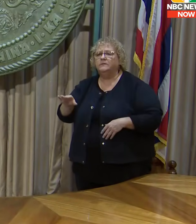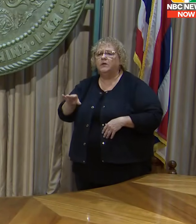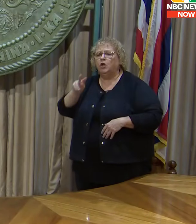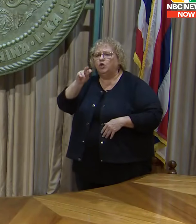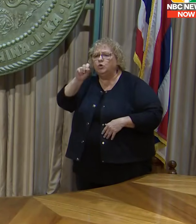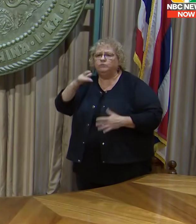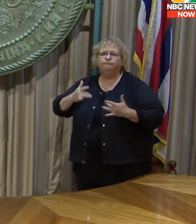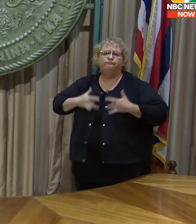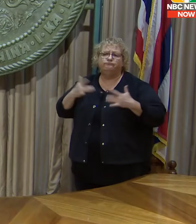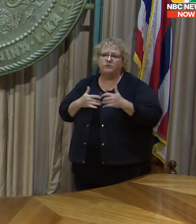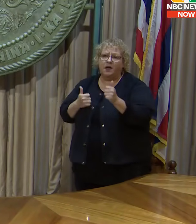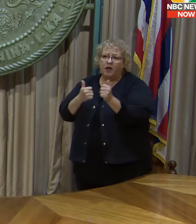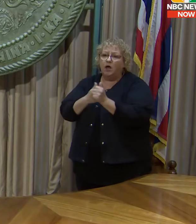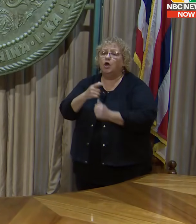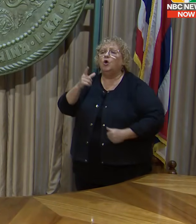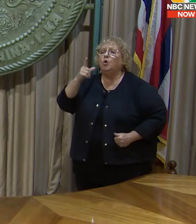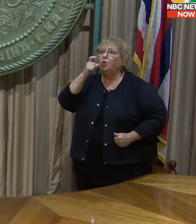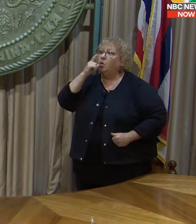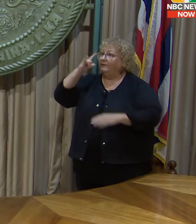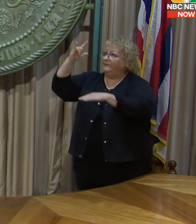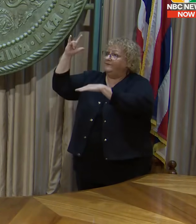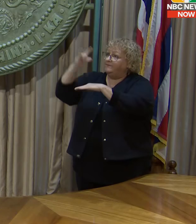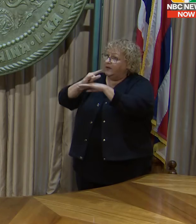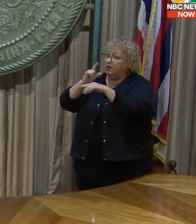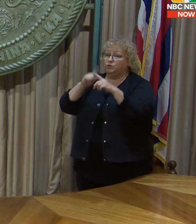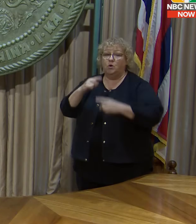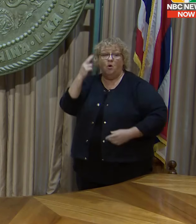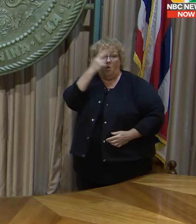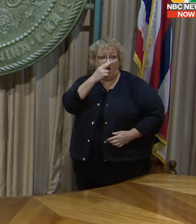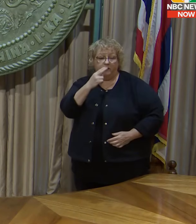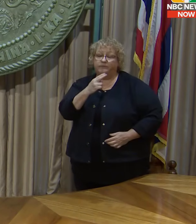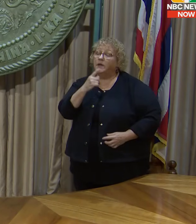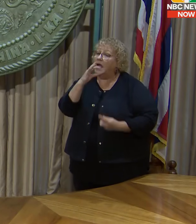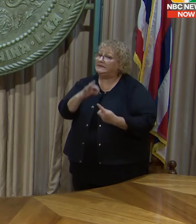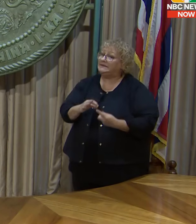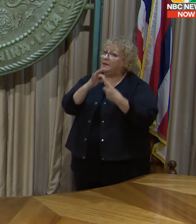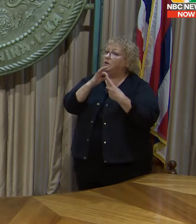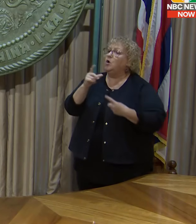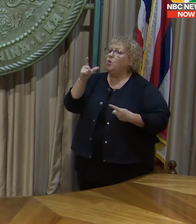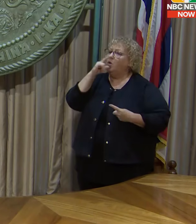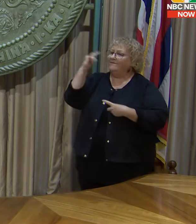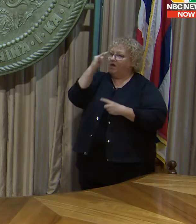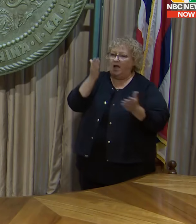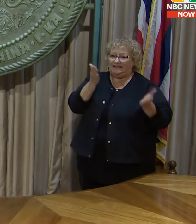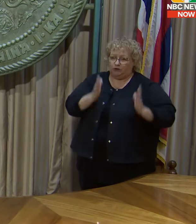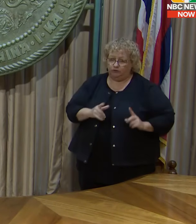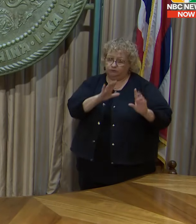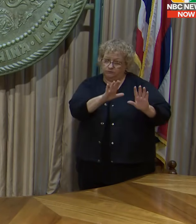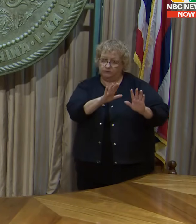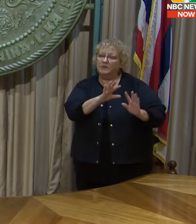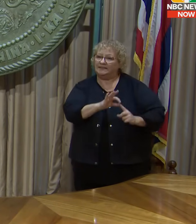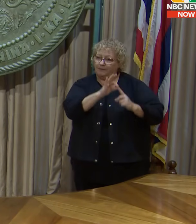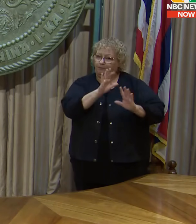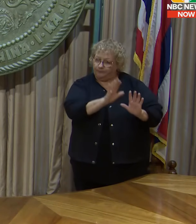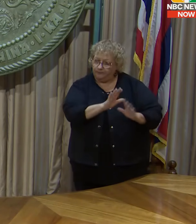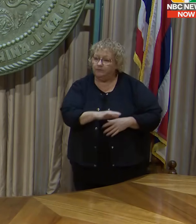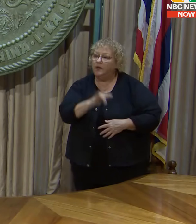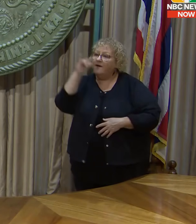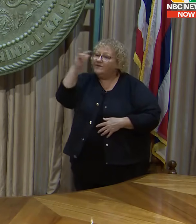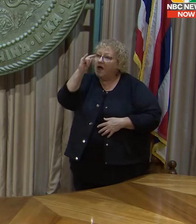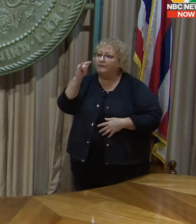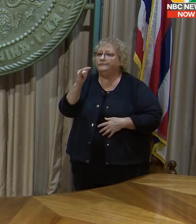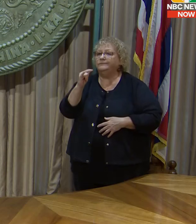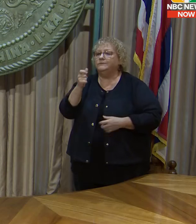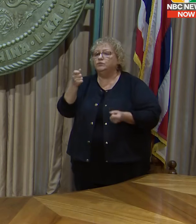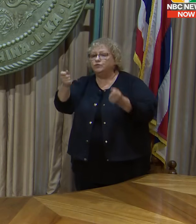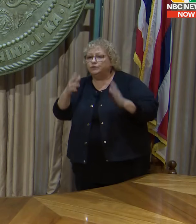into the state. So all of the people, with the exception of the flight crews that came into that, are under quarantine. The flight crew and those